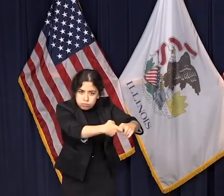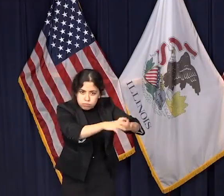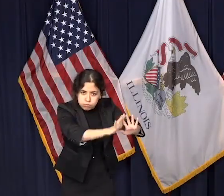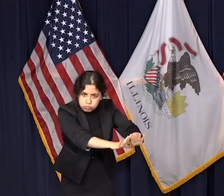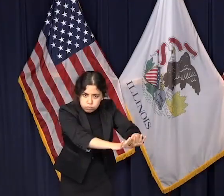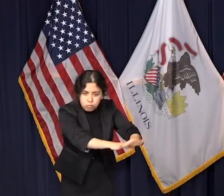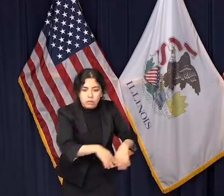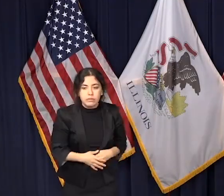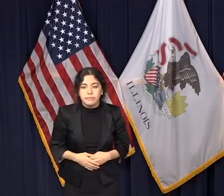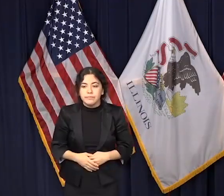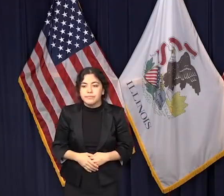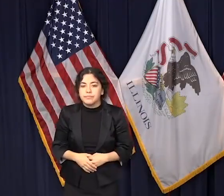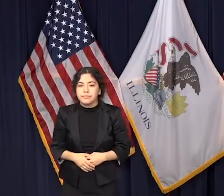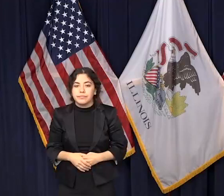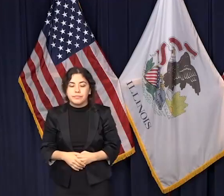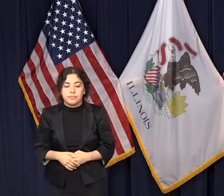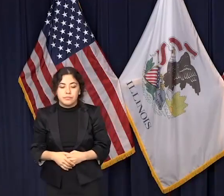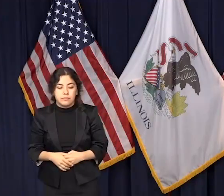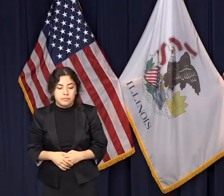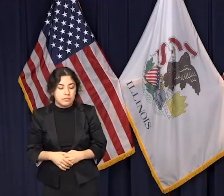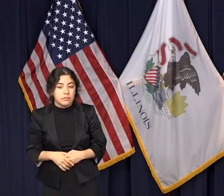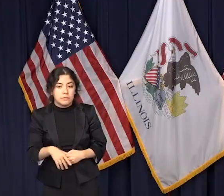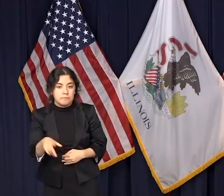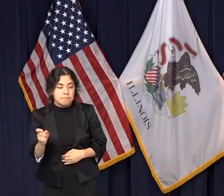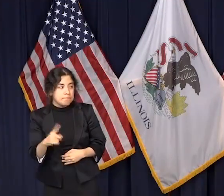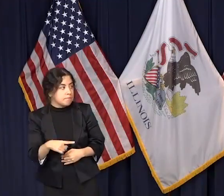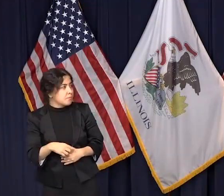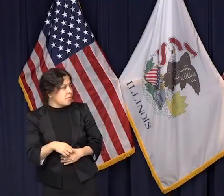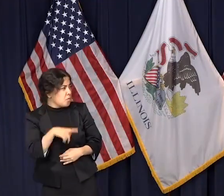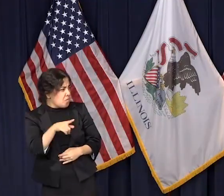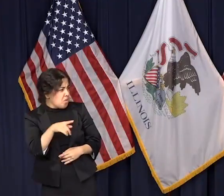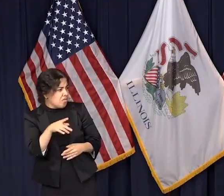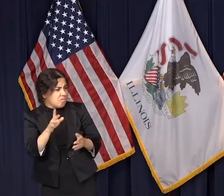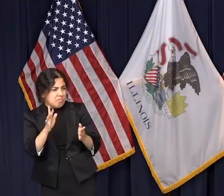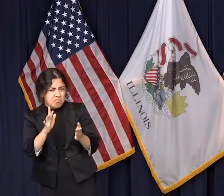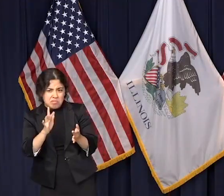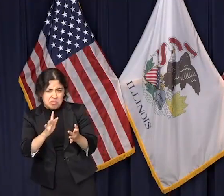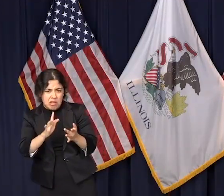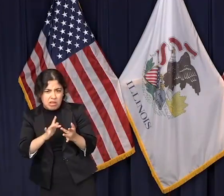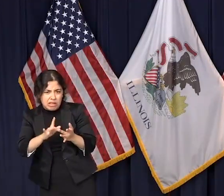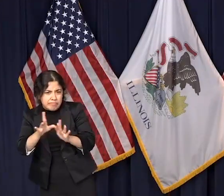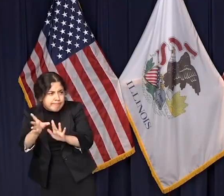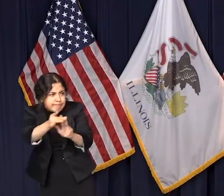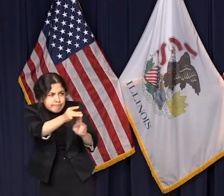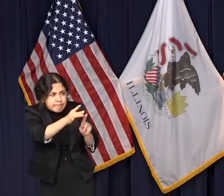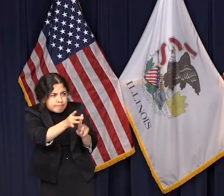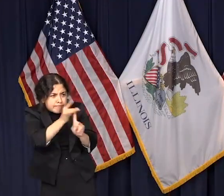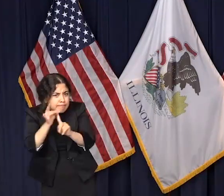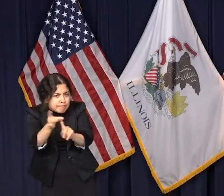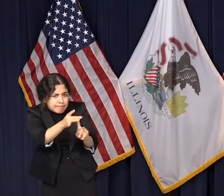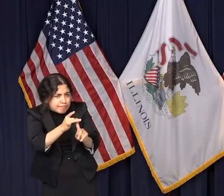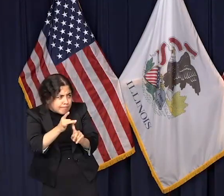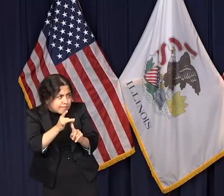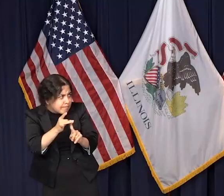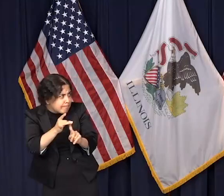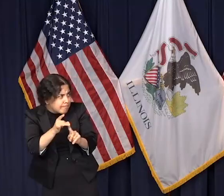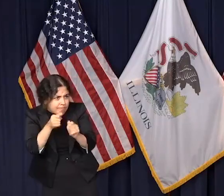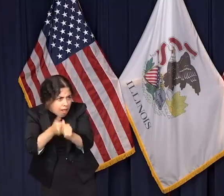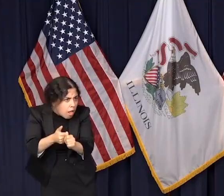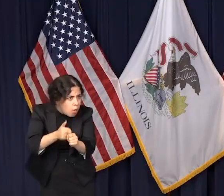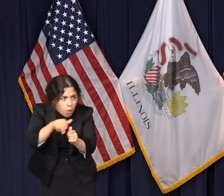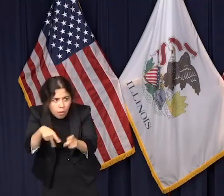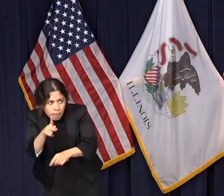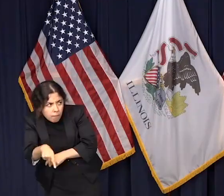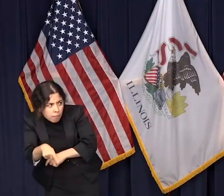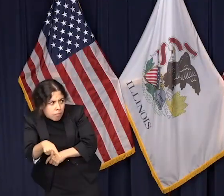tracers. Yes. So far, you've got 1,600. We do. Is the state hiring more, or will those hires be locally? And is